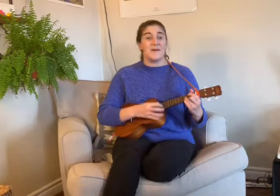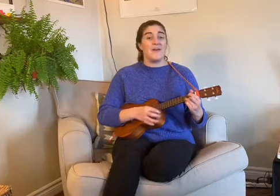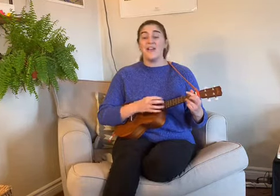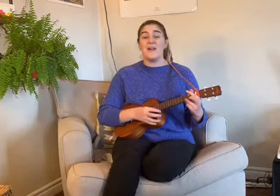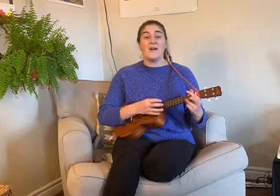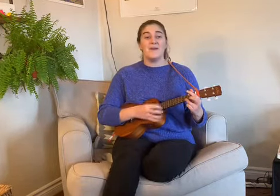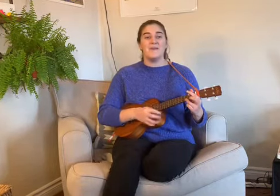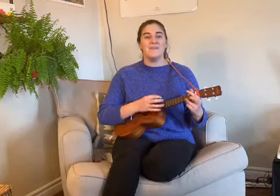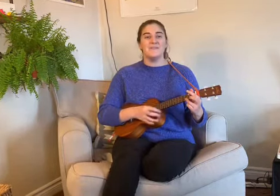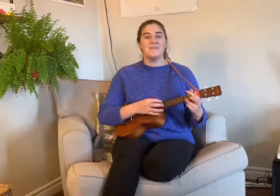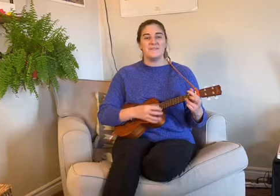hello.